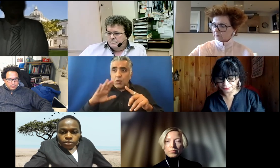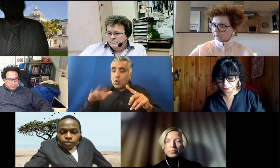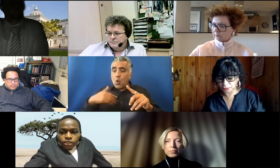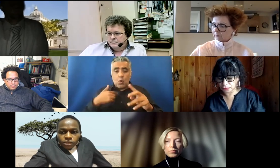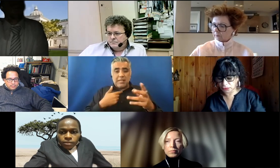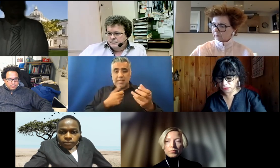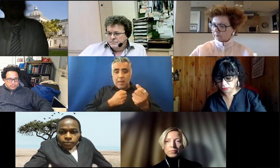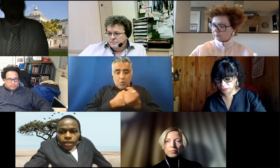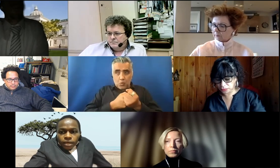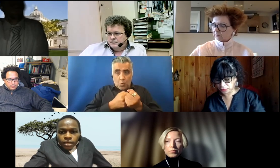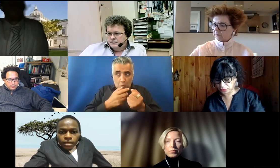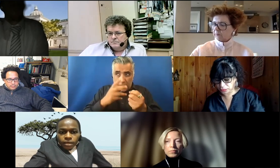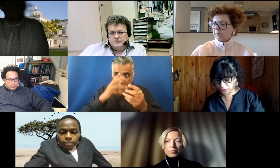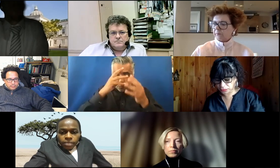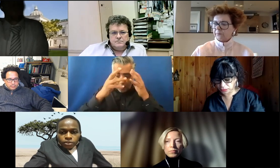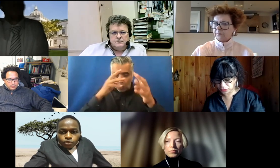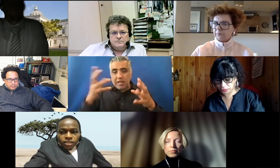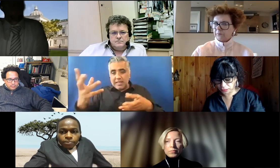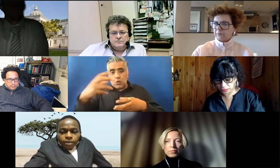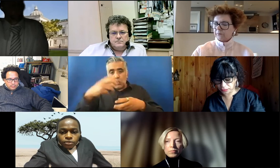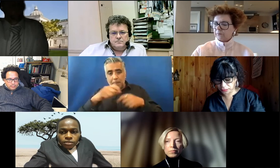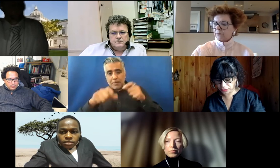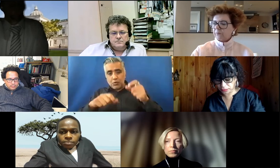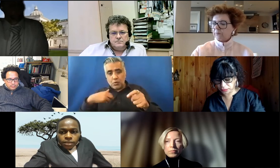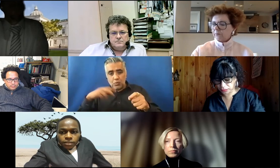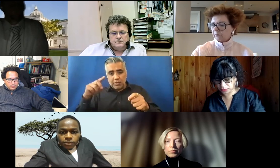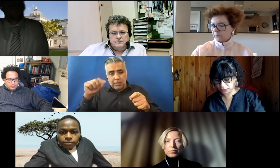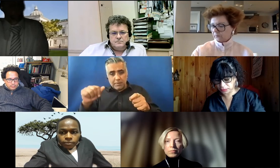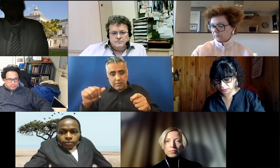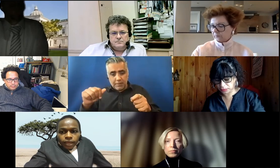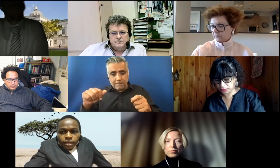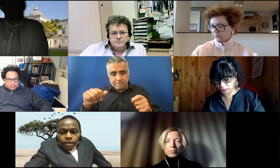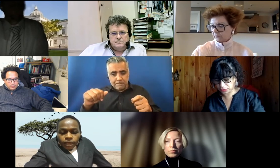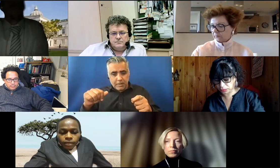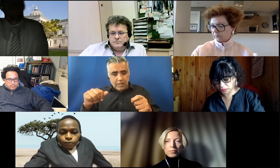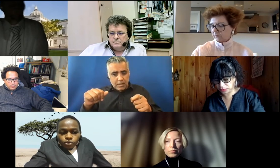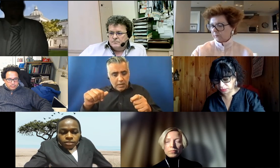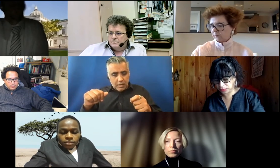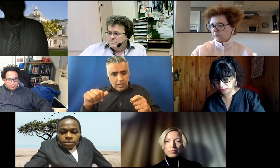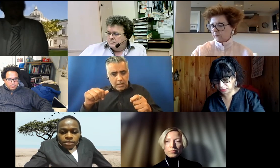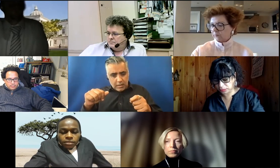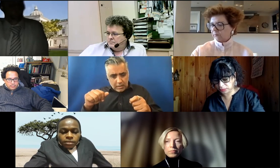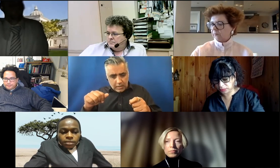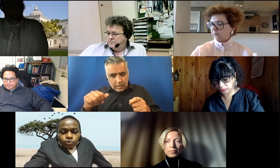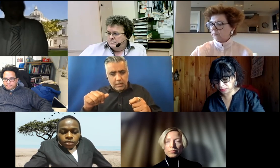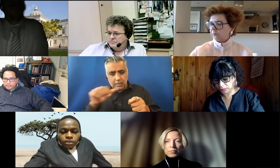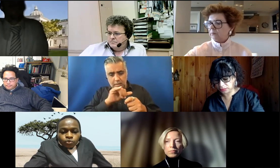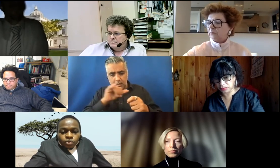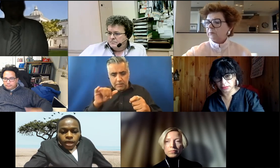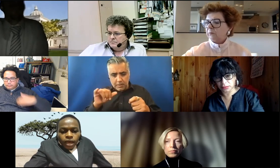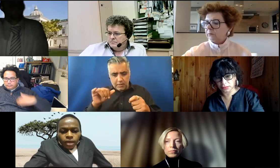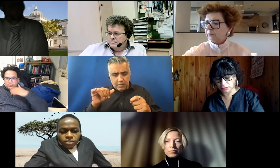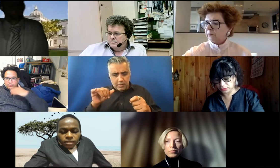an innovation meant to serve persons with disabilities. And of course, there's many things that we can